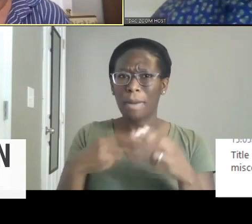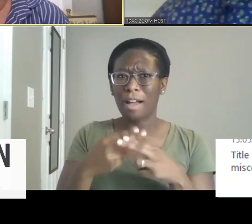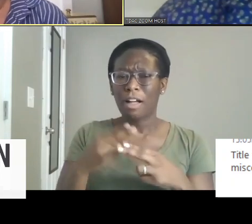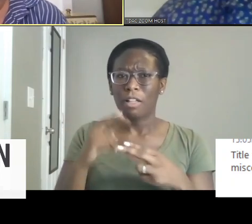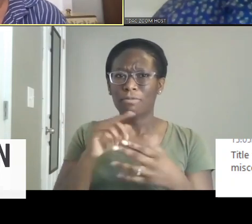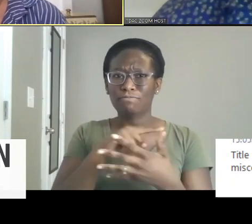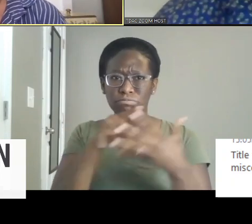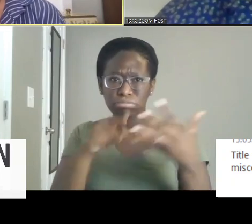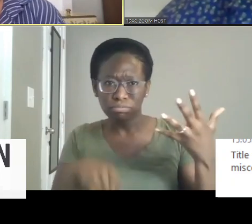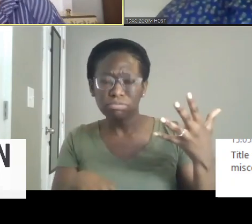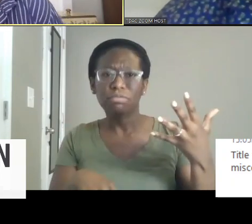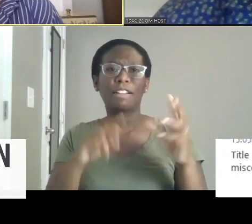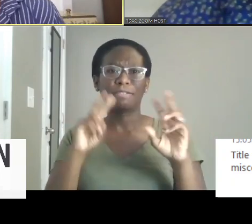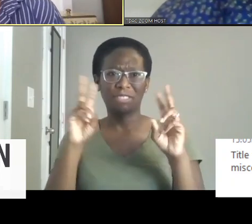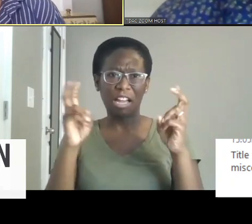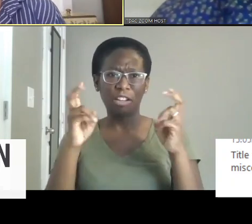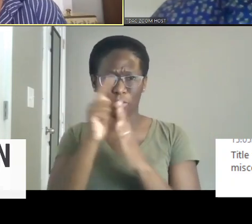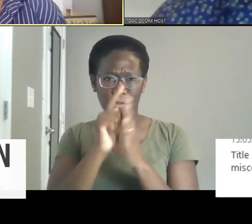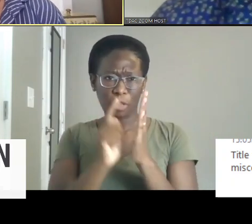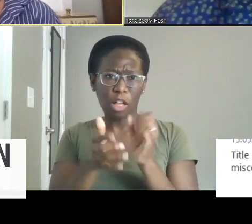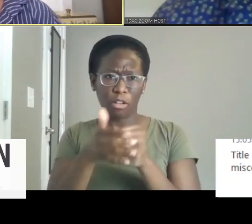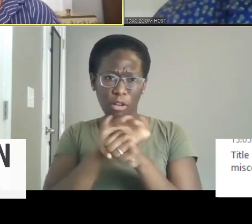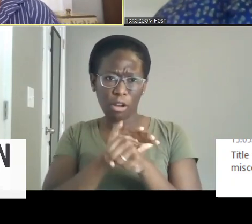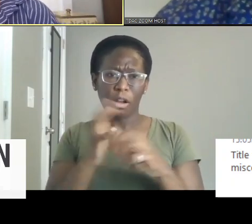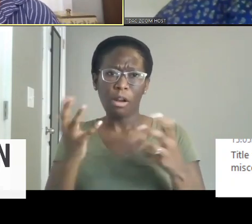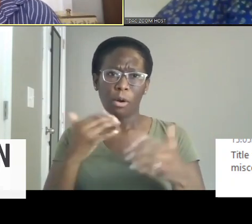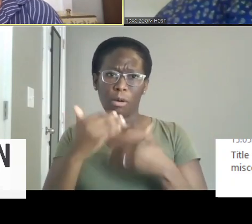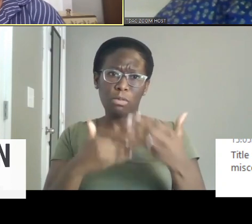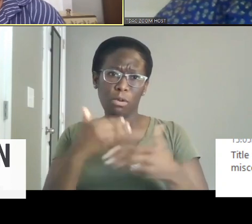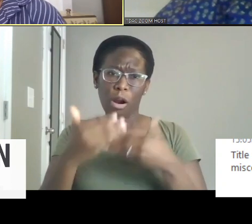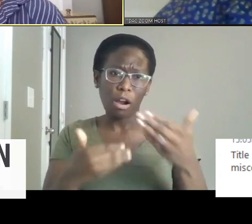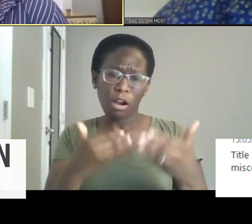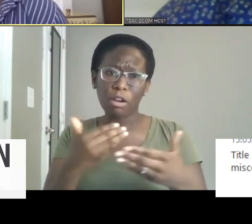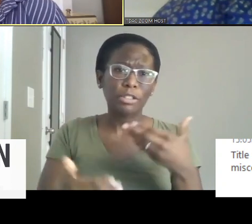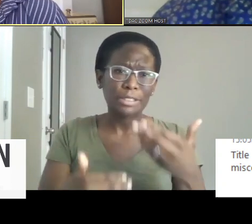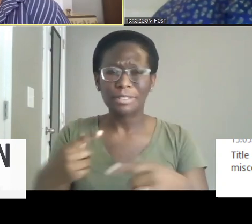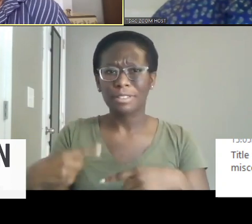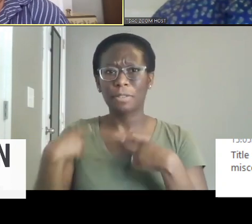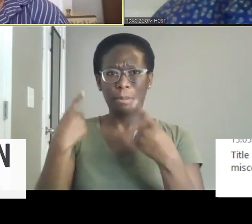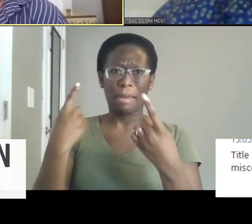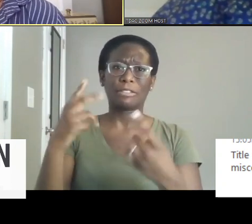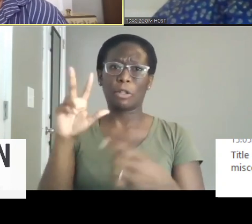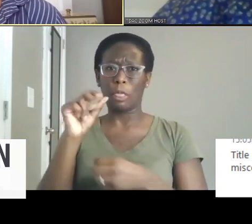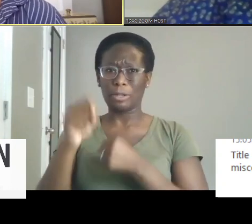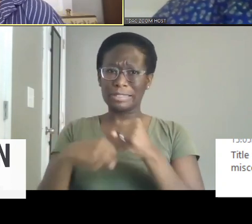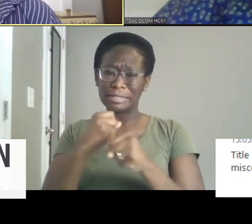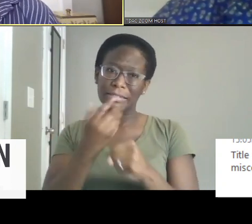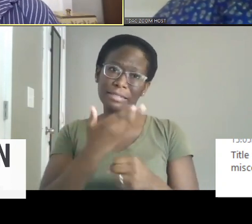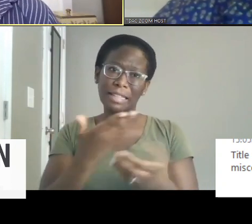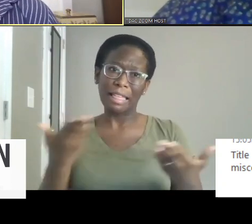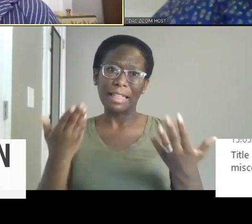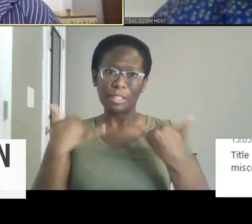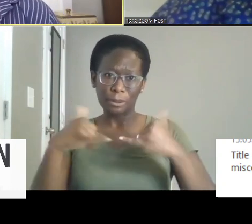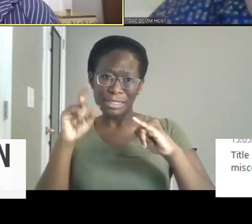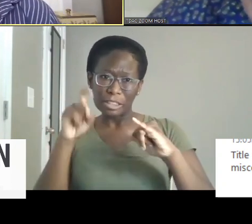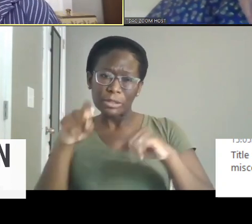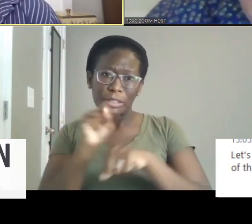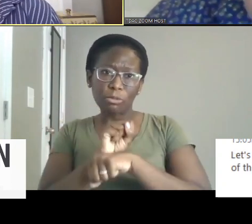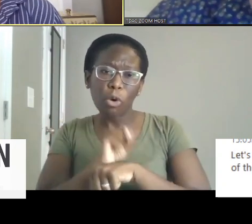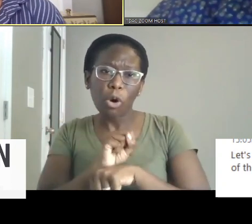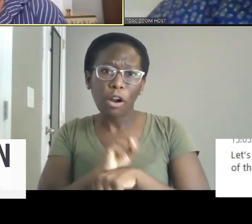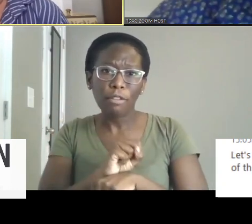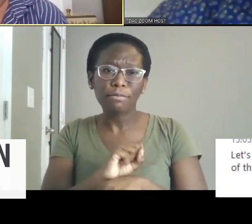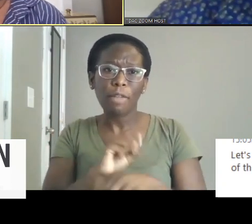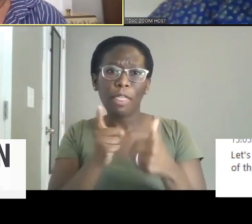of the law cover and what progress we've made over the past 30 years and things that we still need to do. The